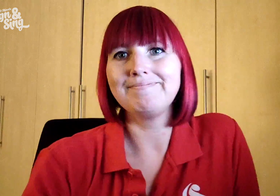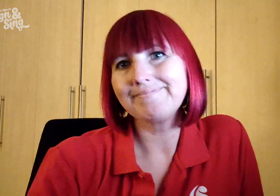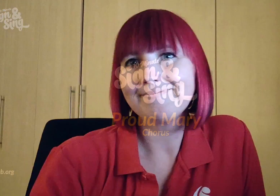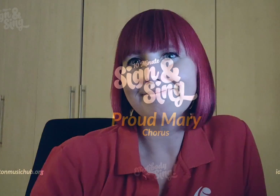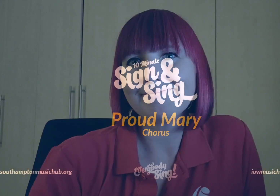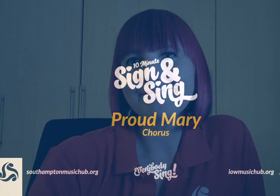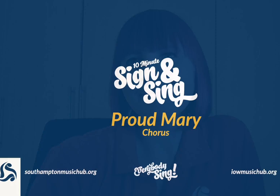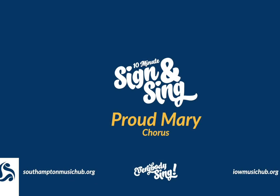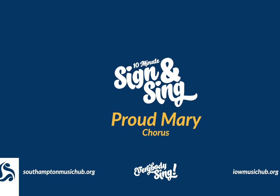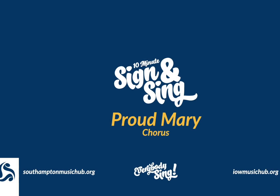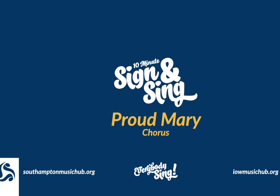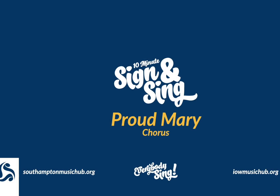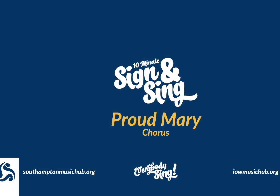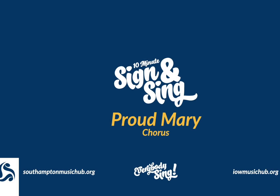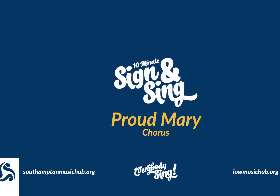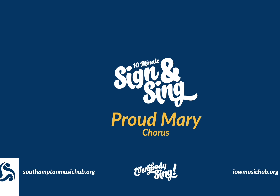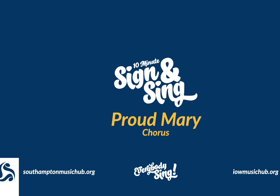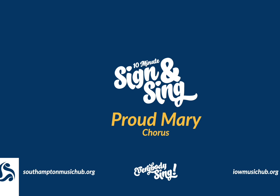fun.